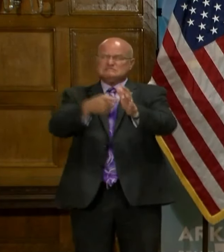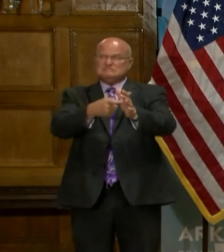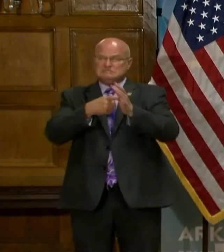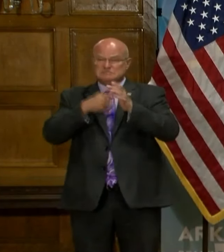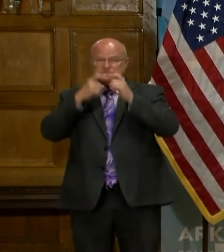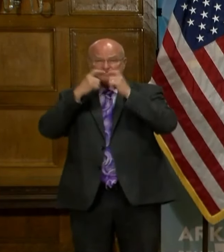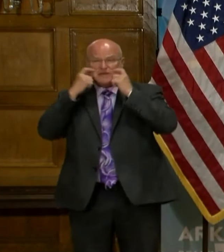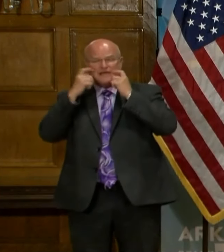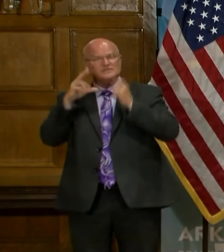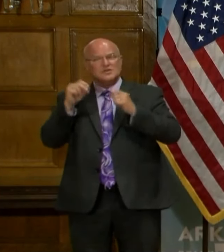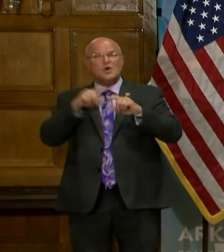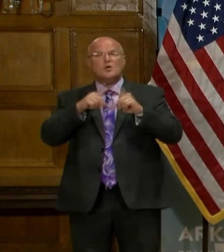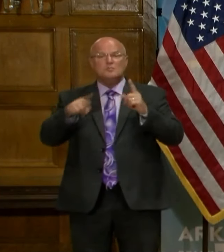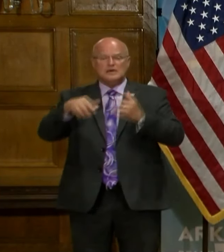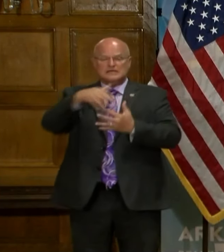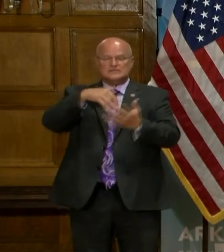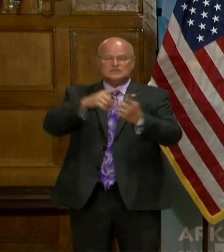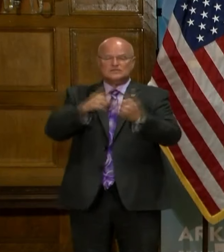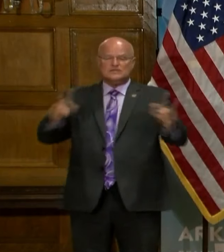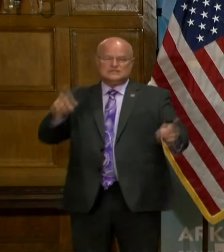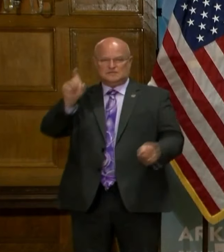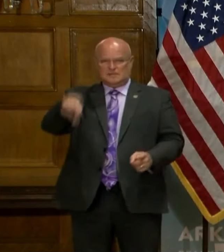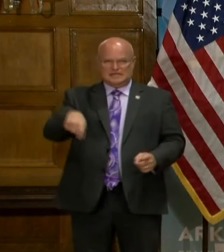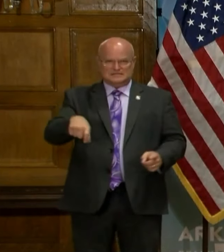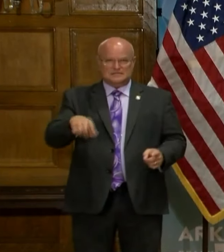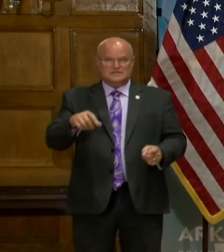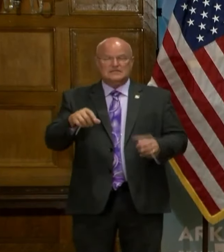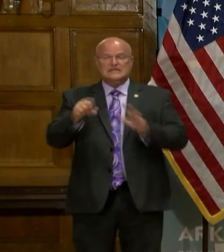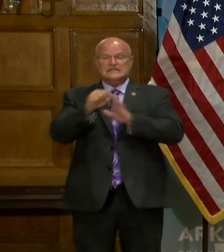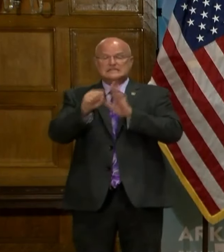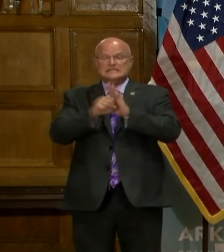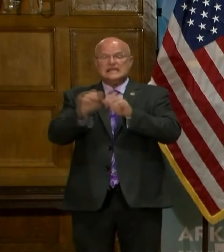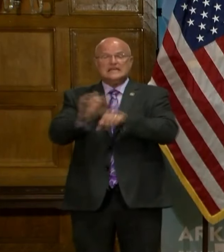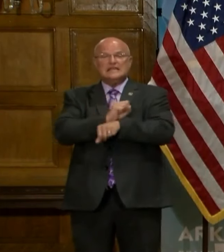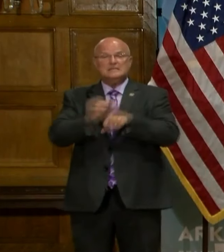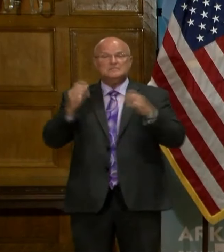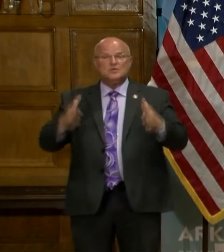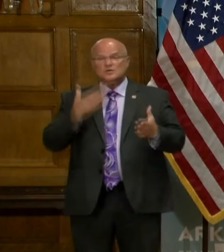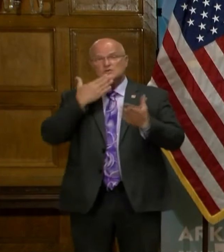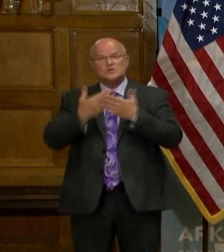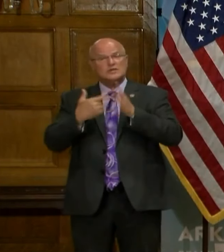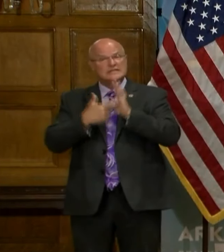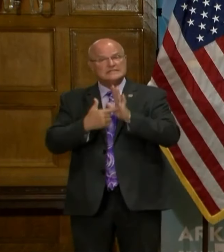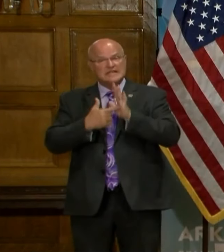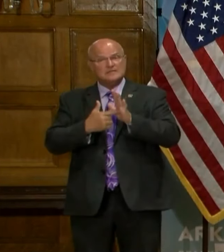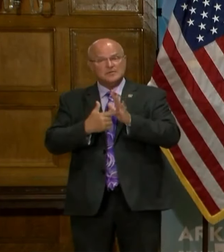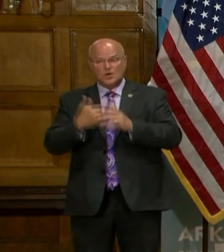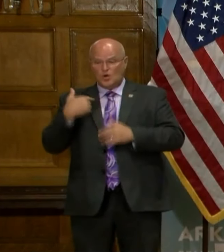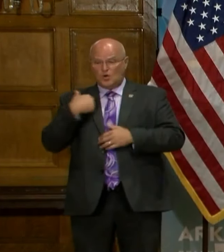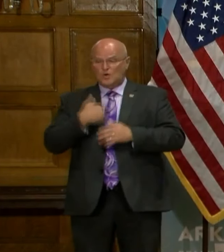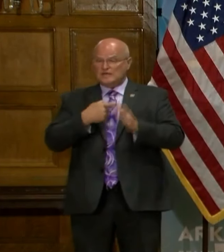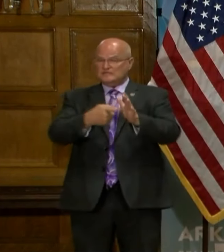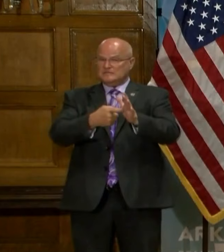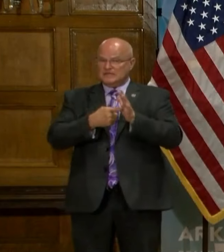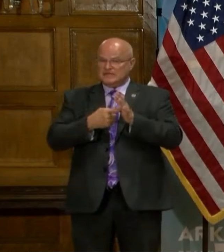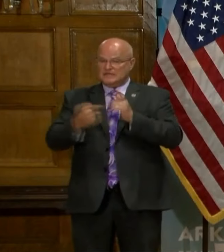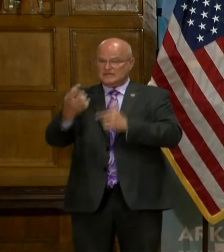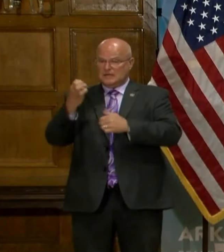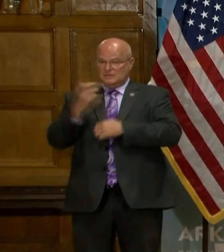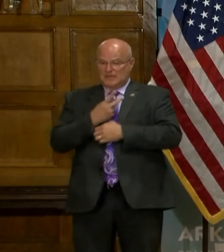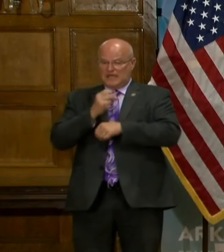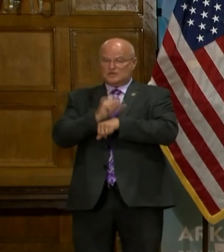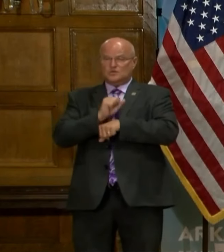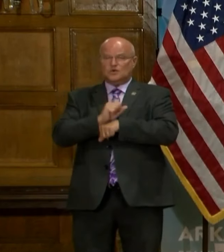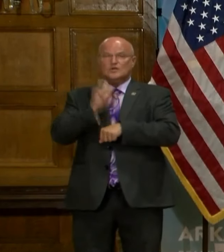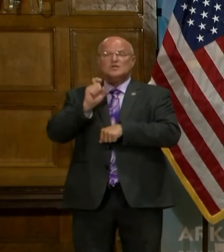wear a mask, but you've got to take those kind of protections. State employees is a good example. We've mandated as you return to work